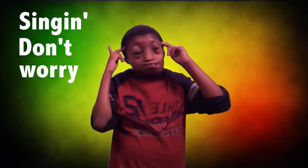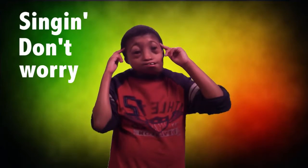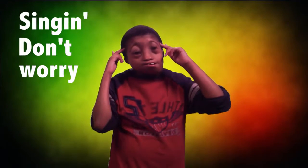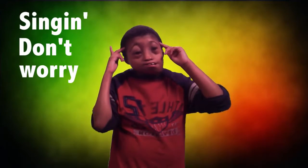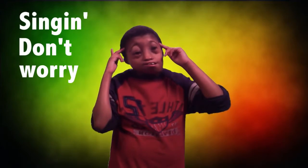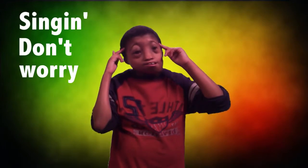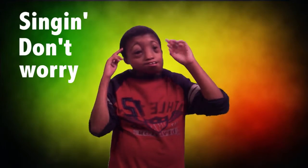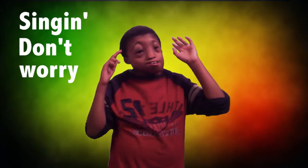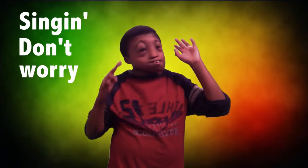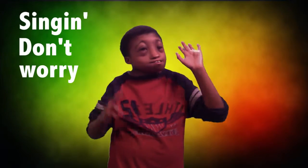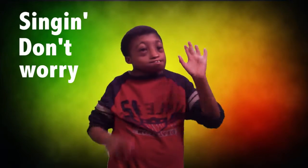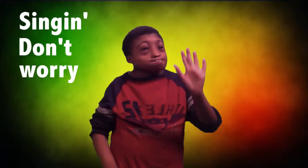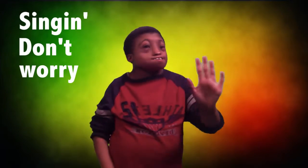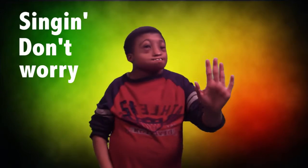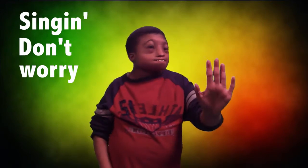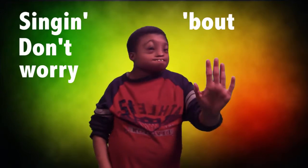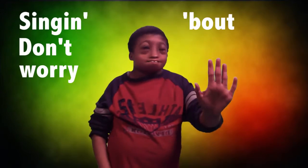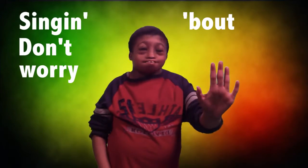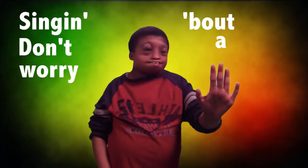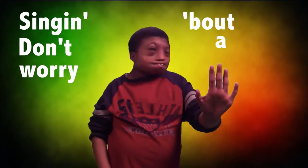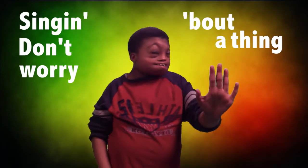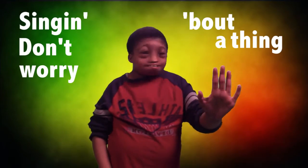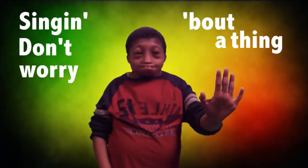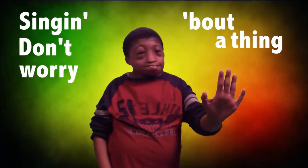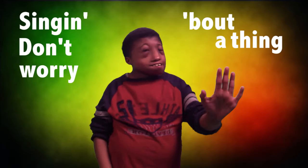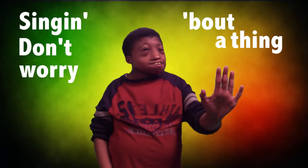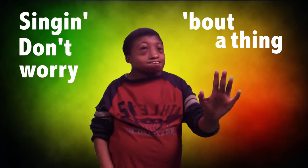worry About a thing